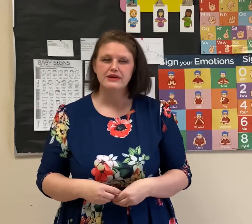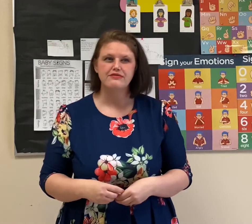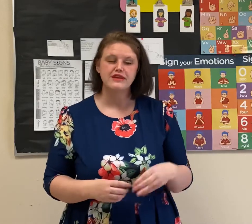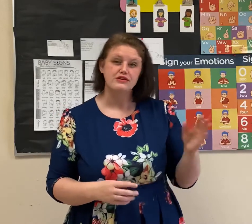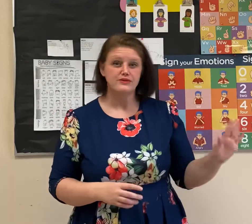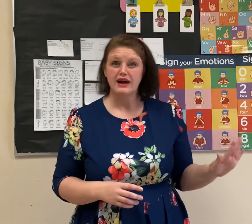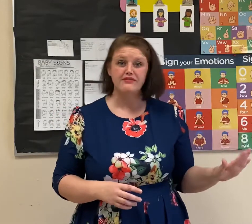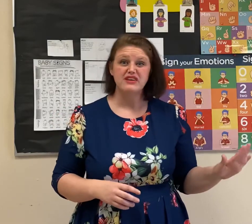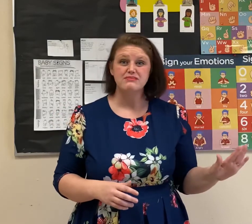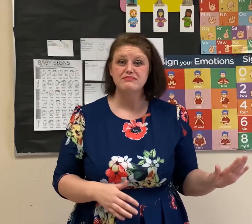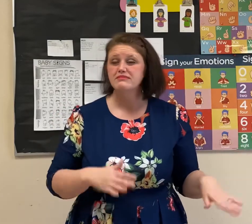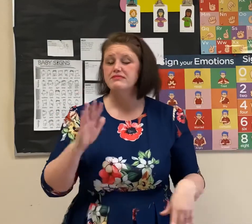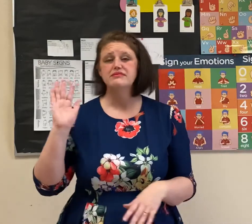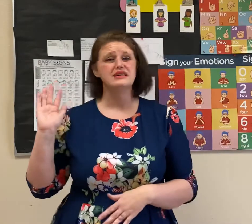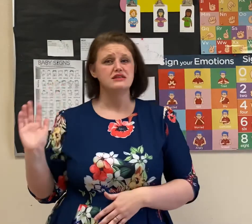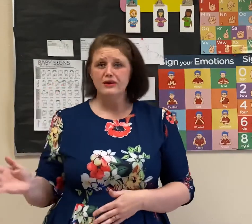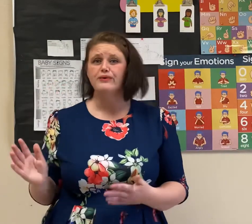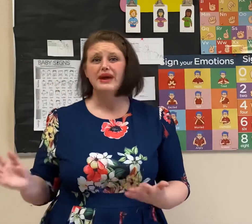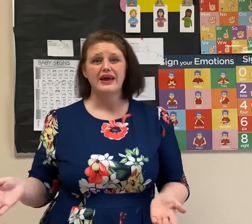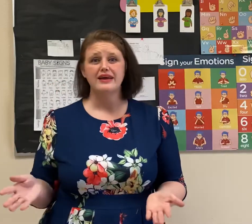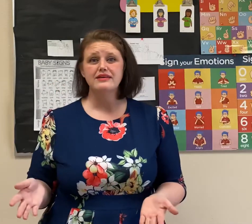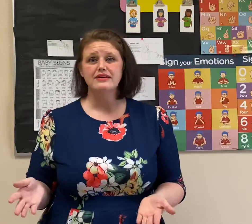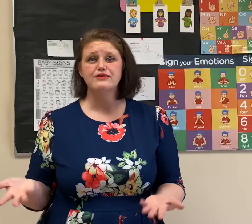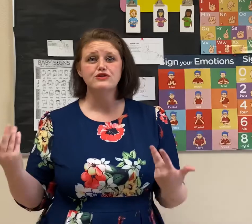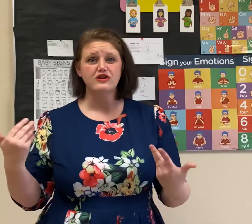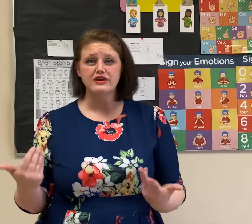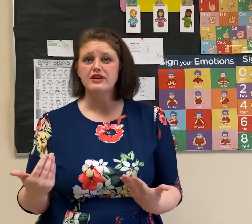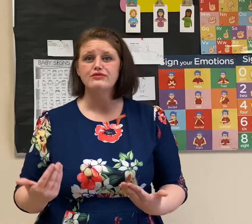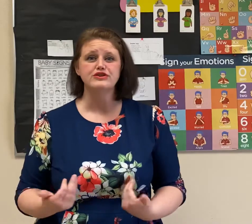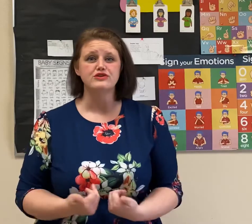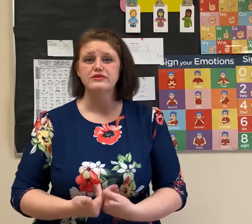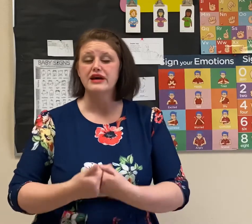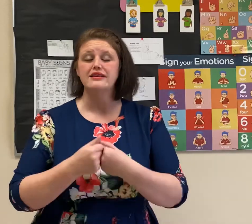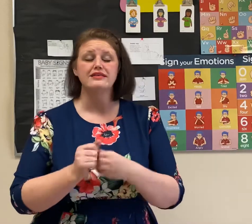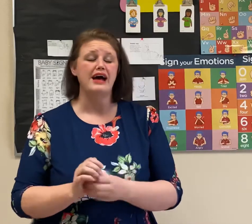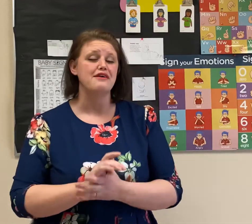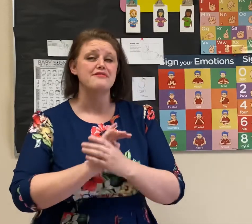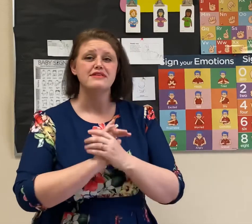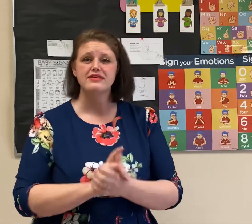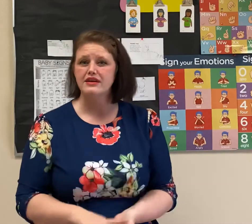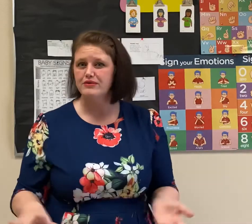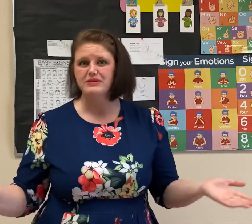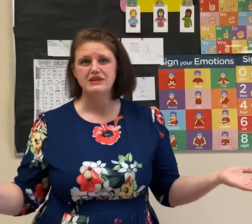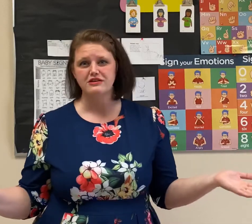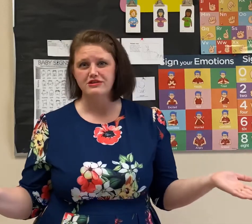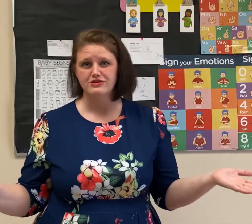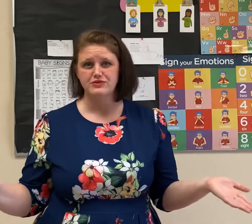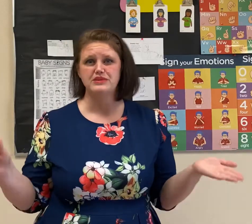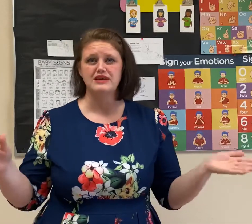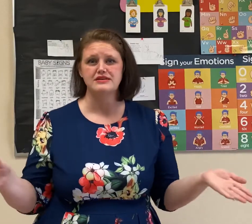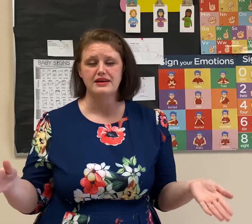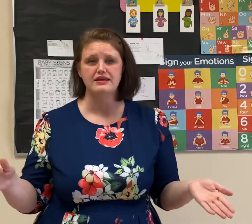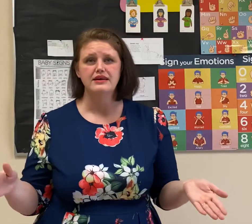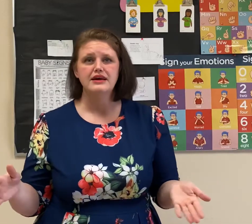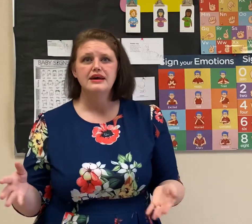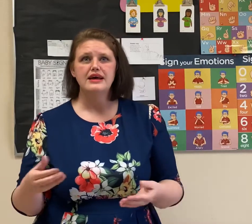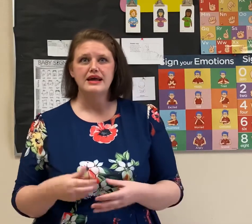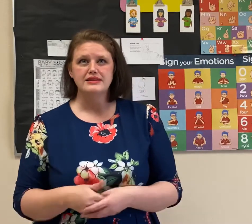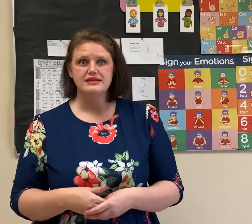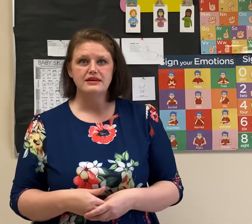don't have them, it's okay if you're starting off with children that have never been introduced with ASL. ASL for